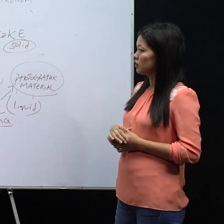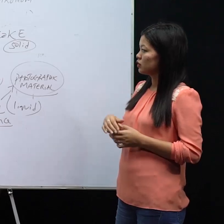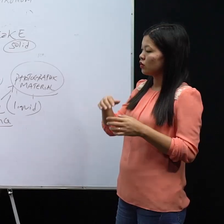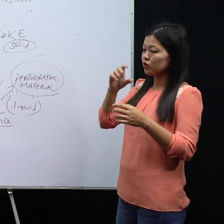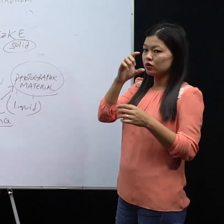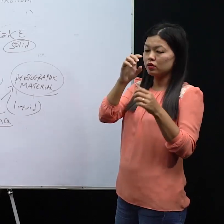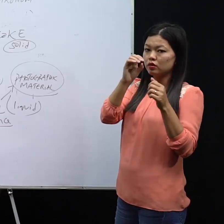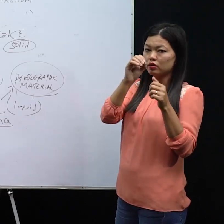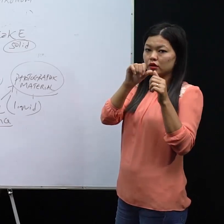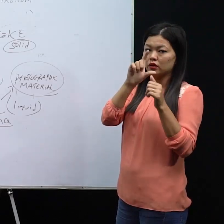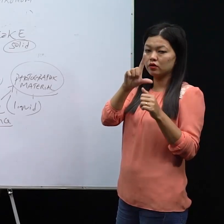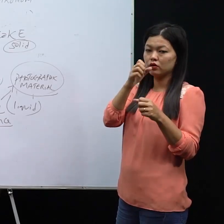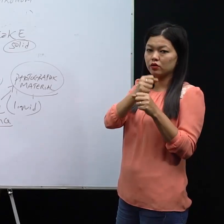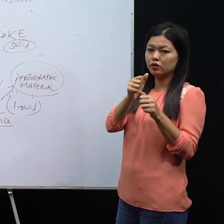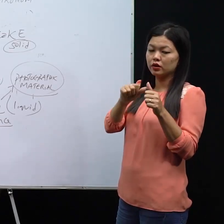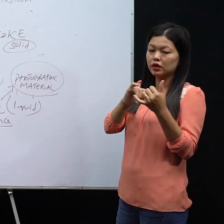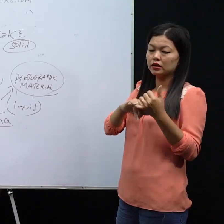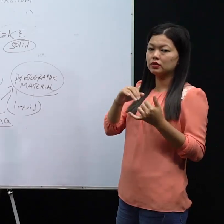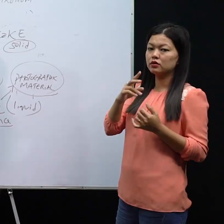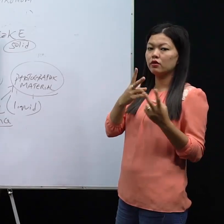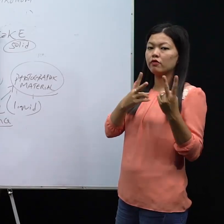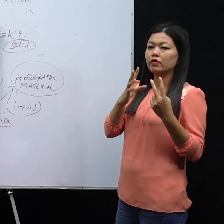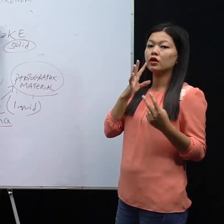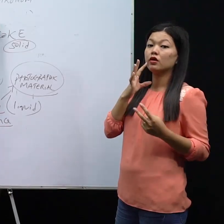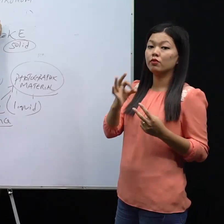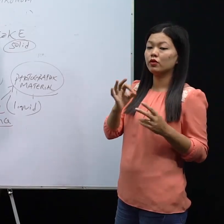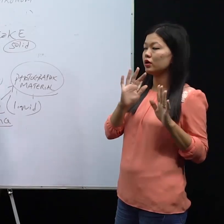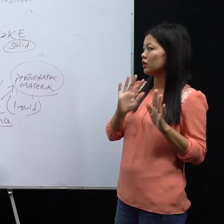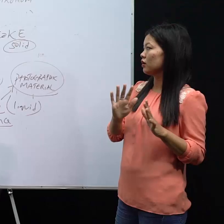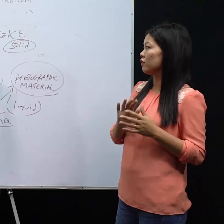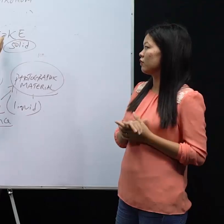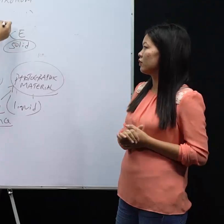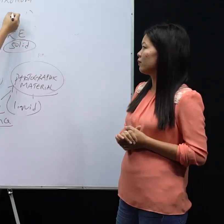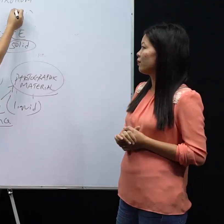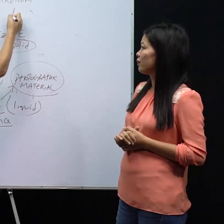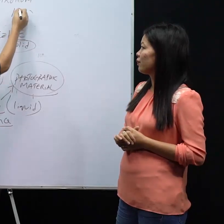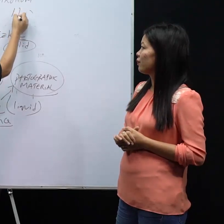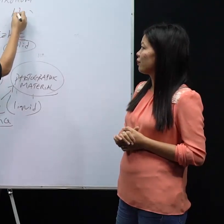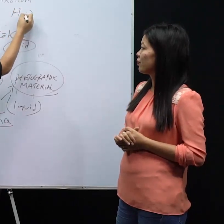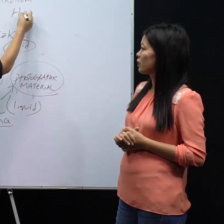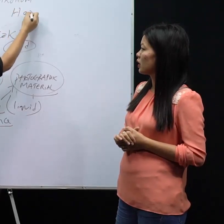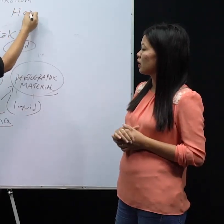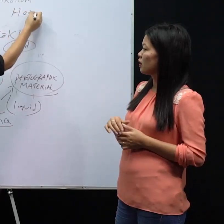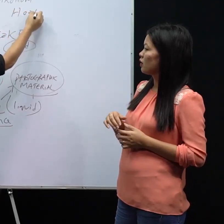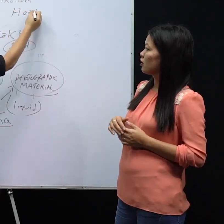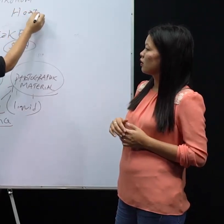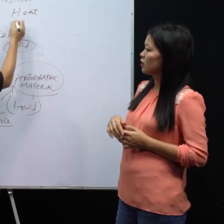important because this coal gas is also used for generating